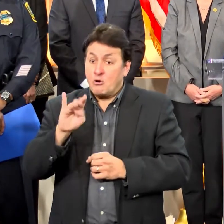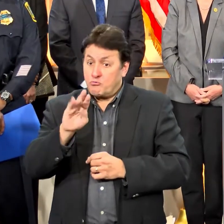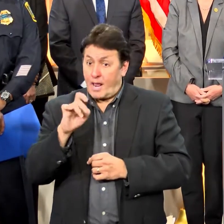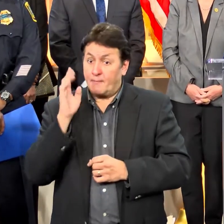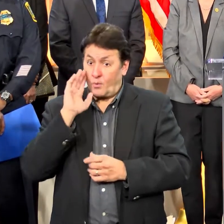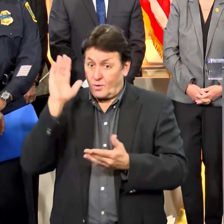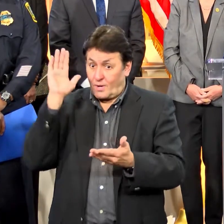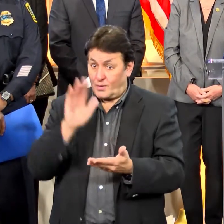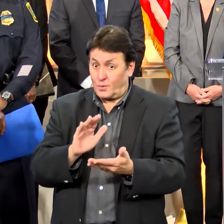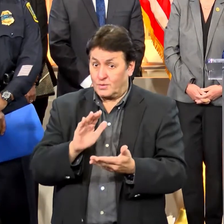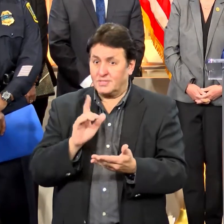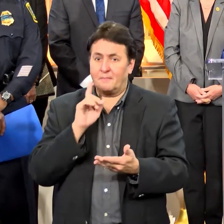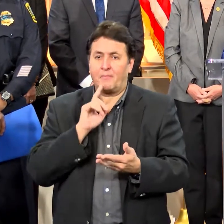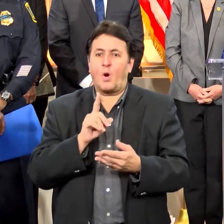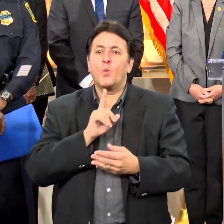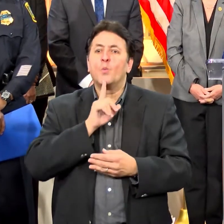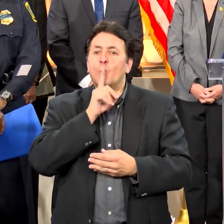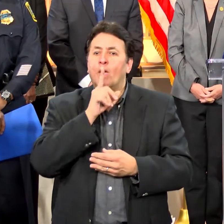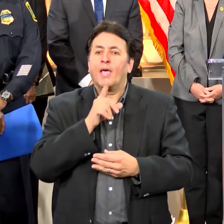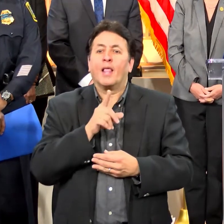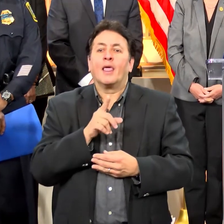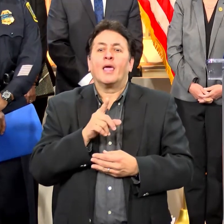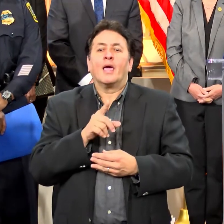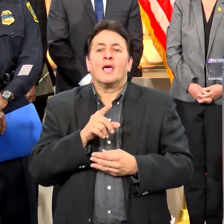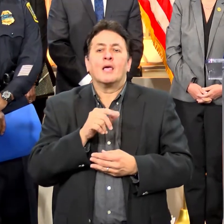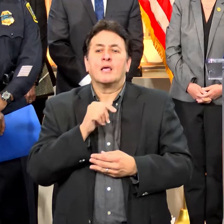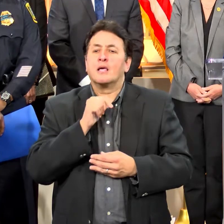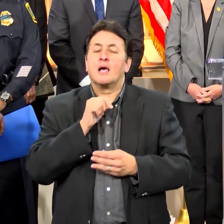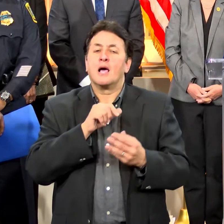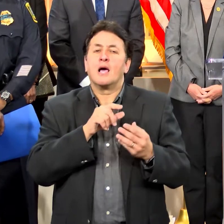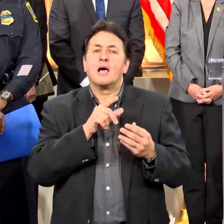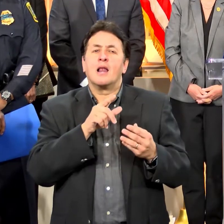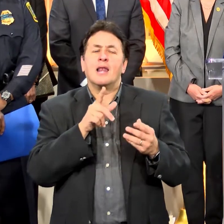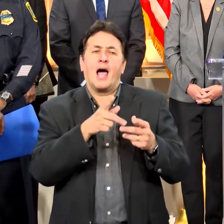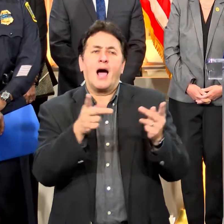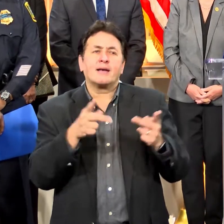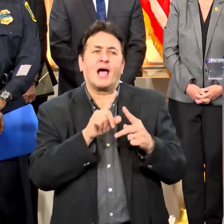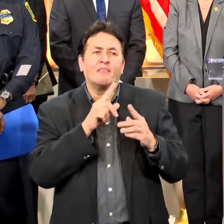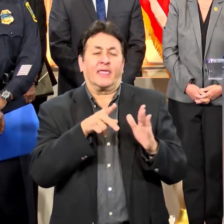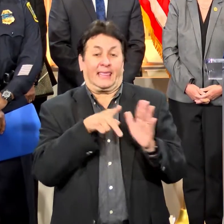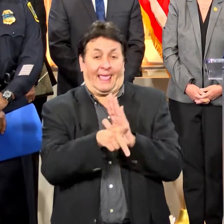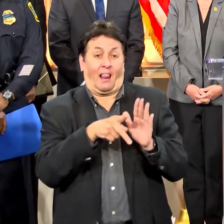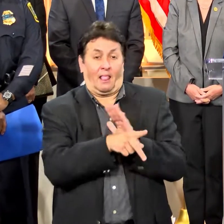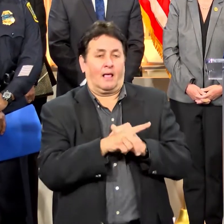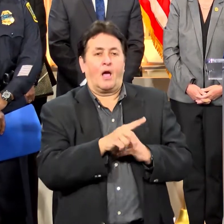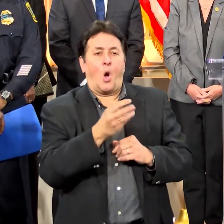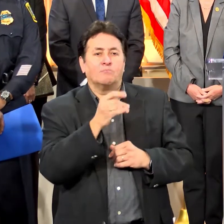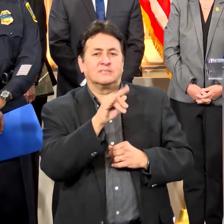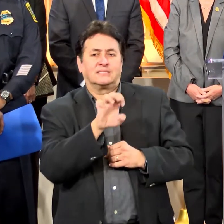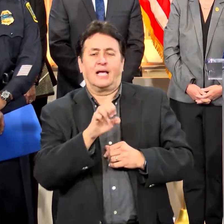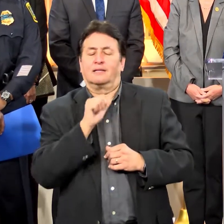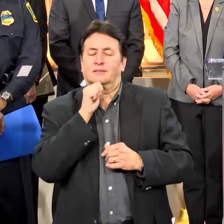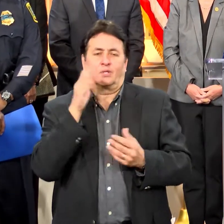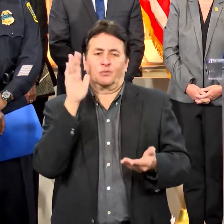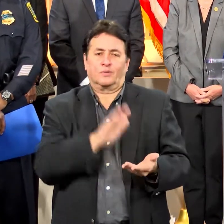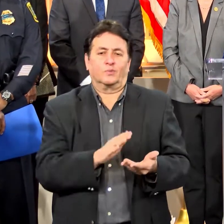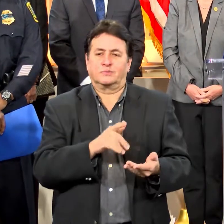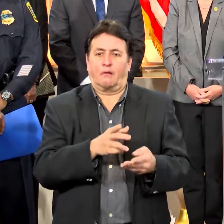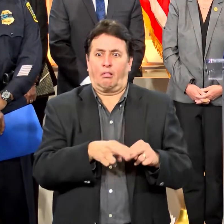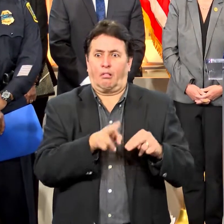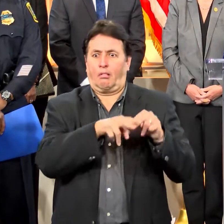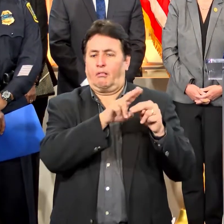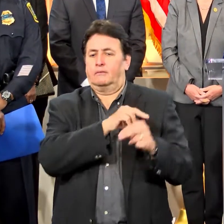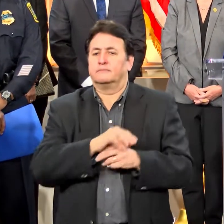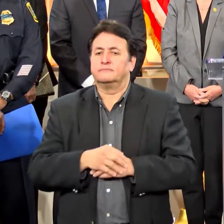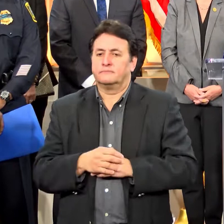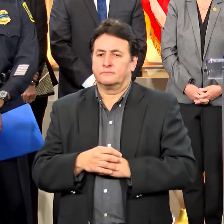area. Unfortunately, the increase in homicides during the first month of 2022, including assaults on